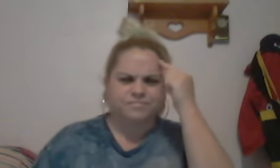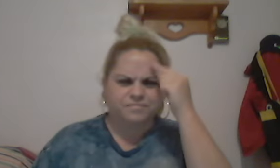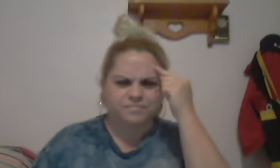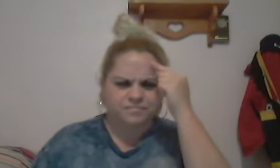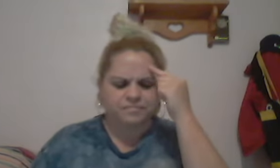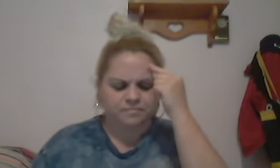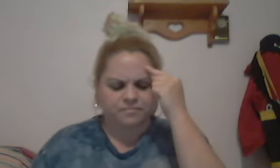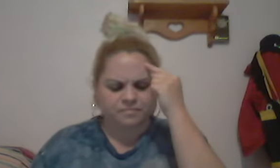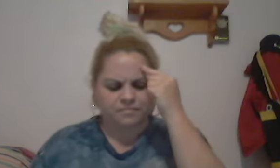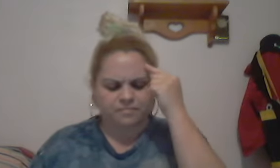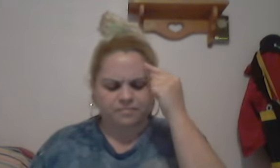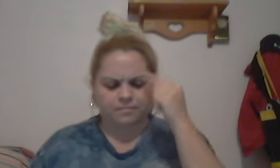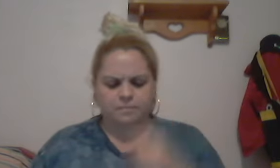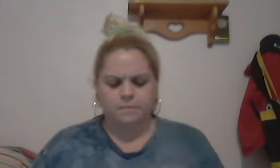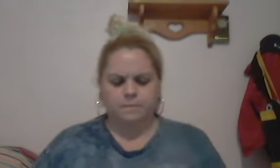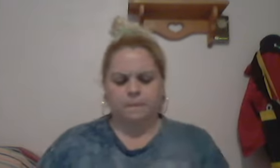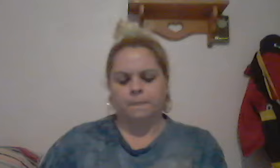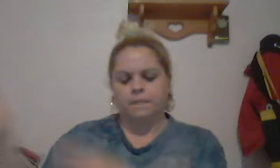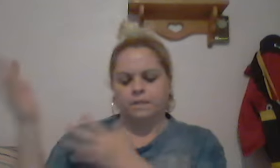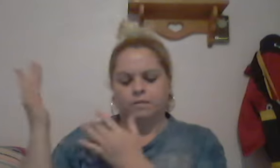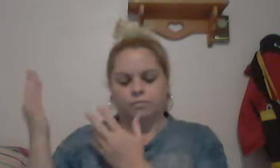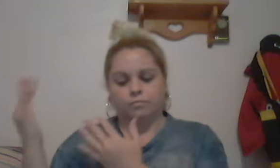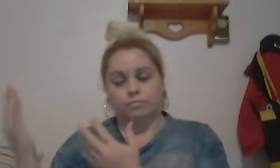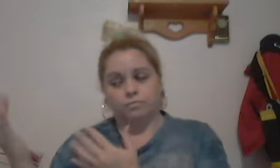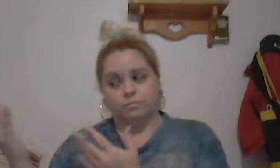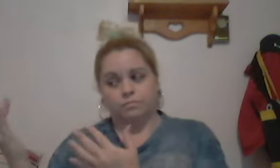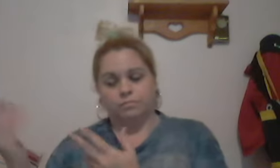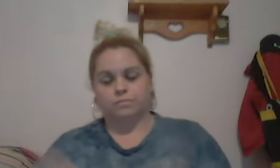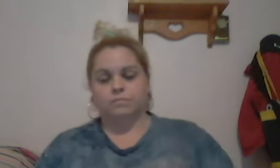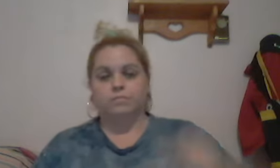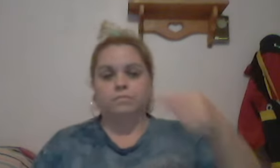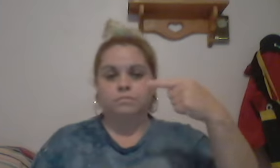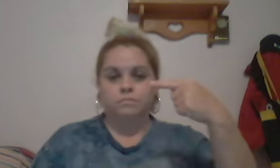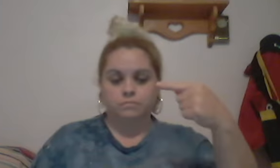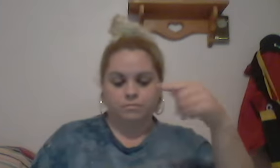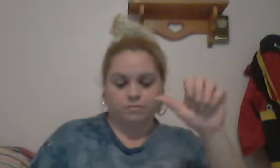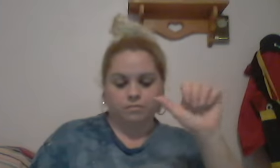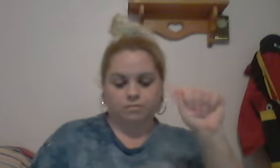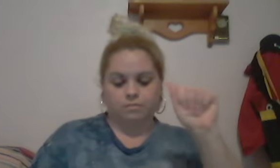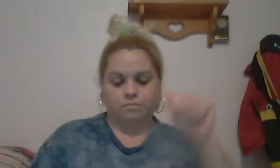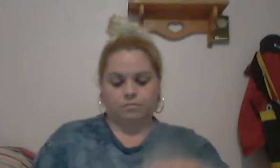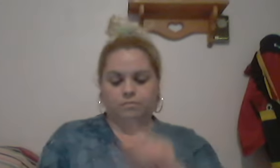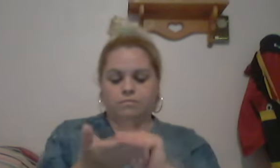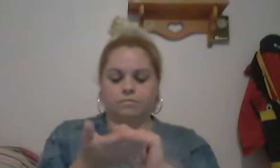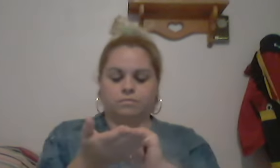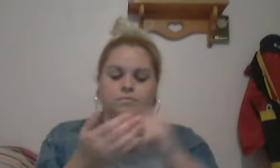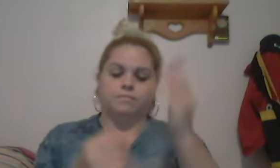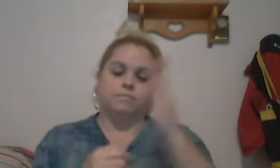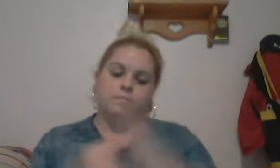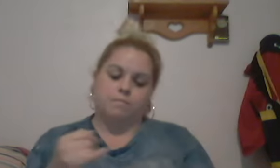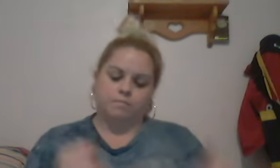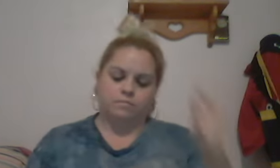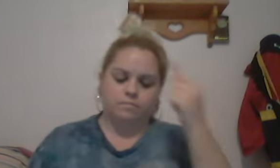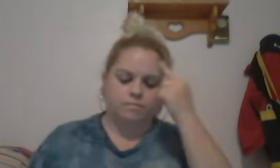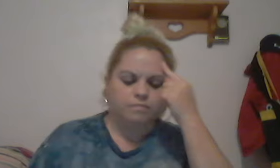she wanted to add and would type it, and then add their SK. While some individuals ended with just SK,